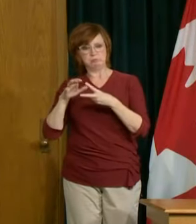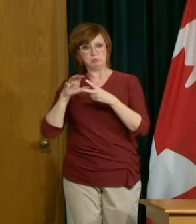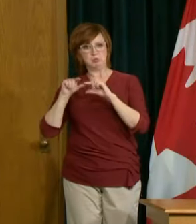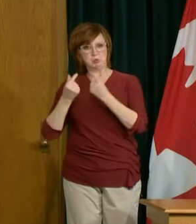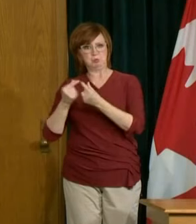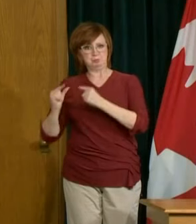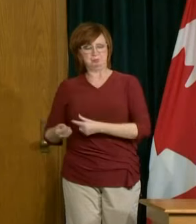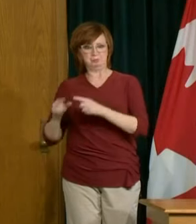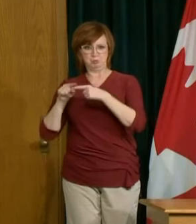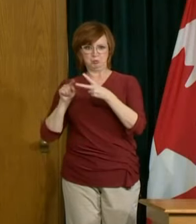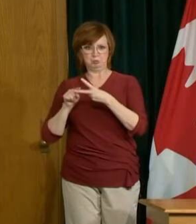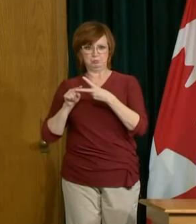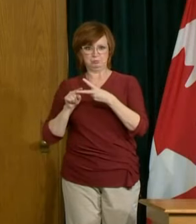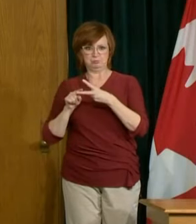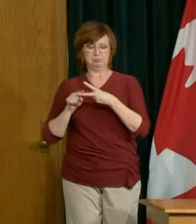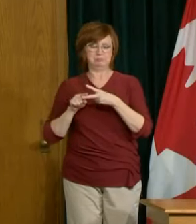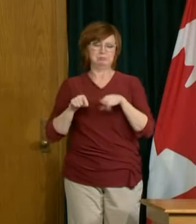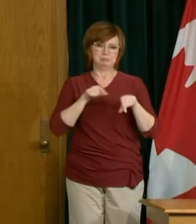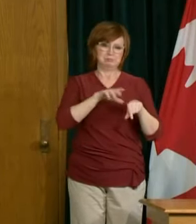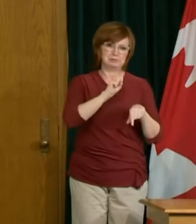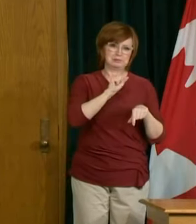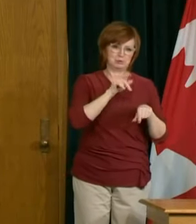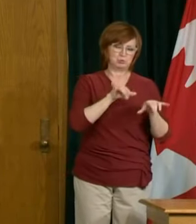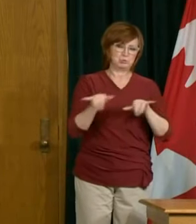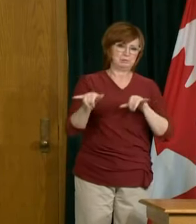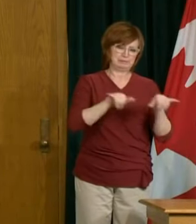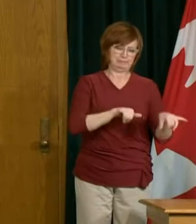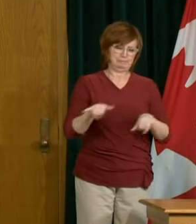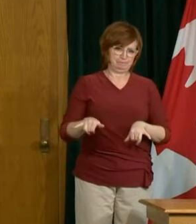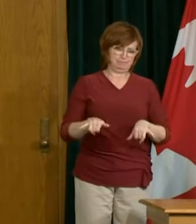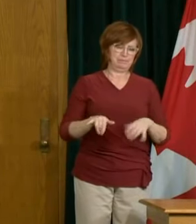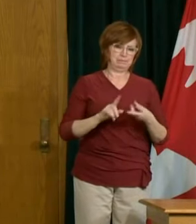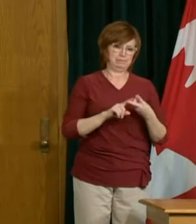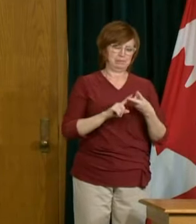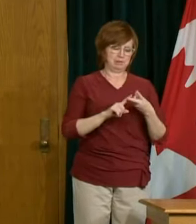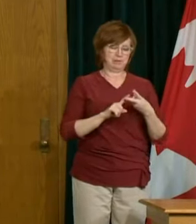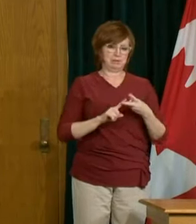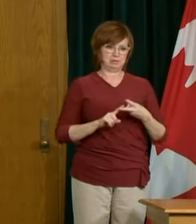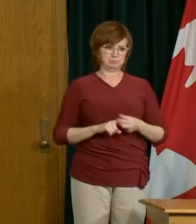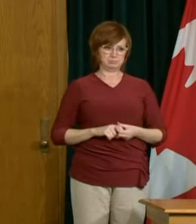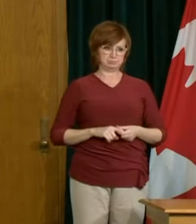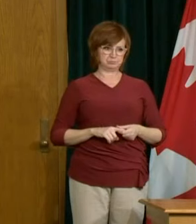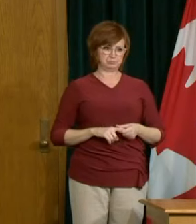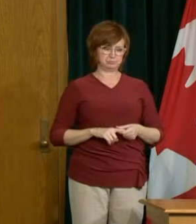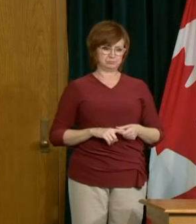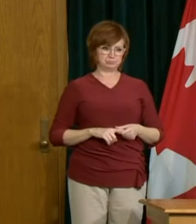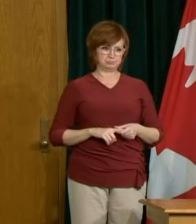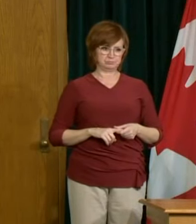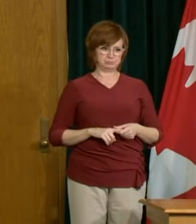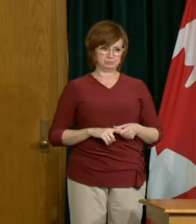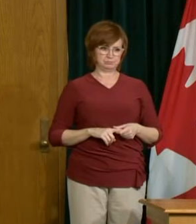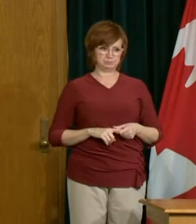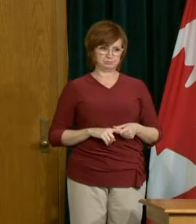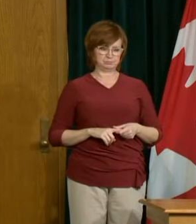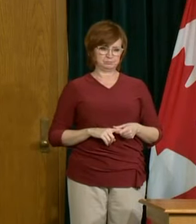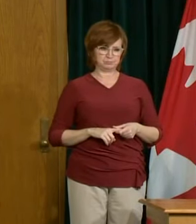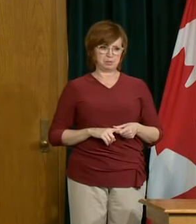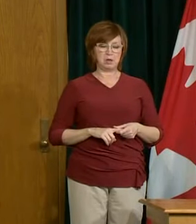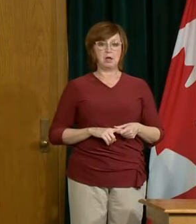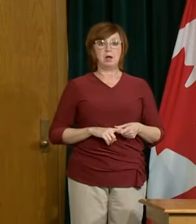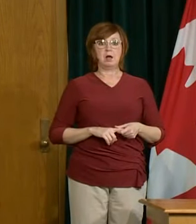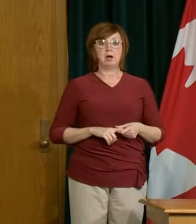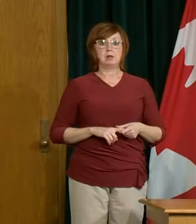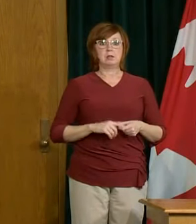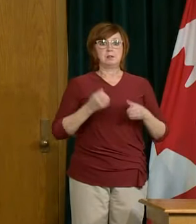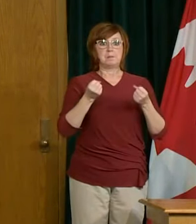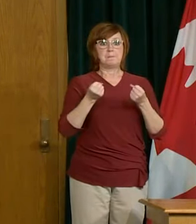that, we can share that in more detail, but we continue to see that our inpatient